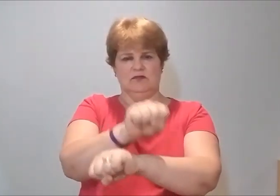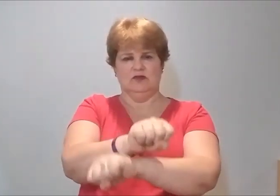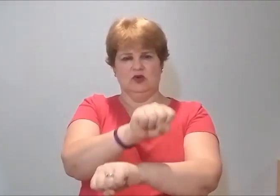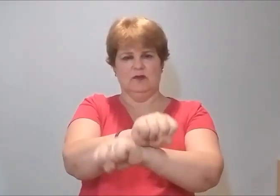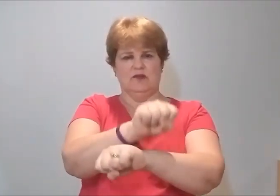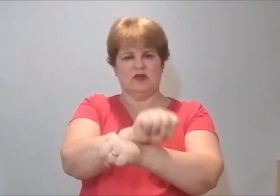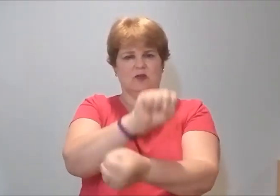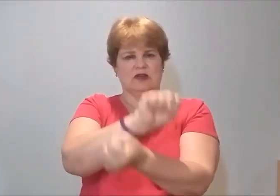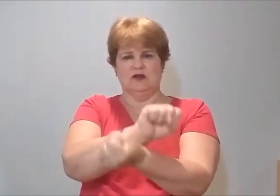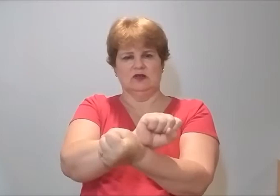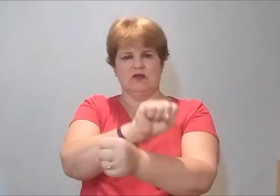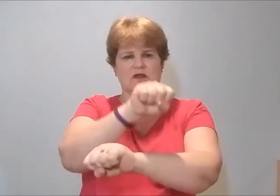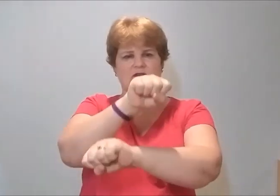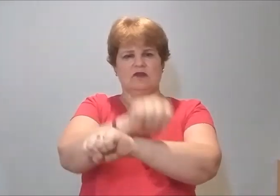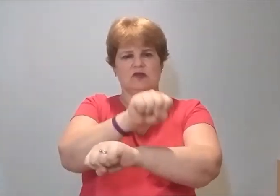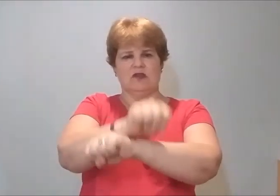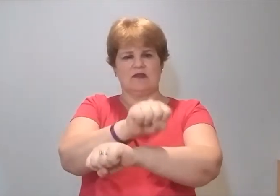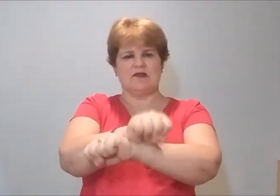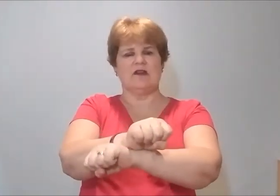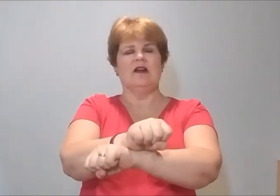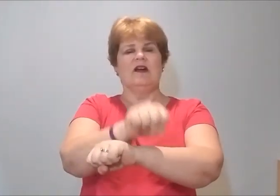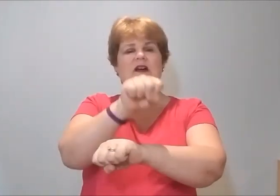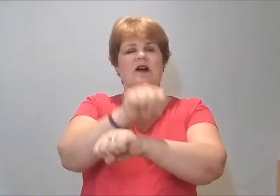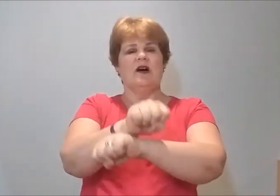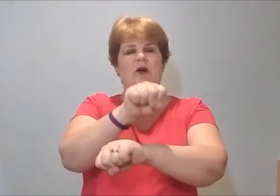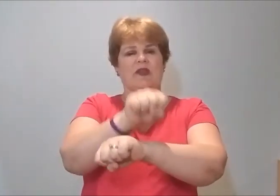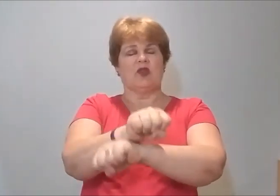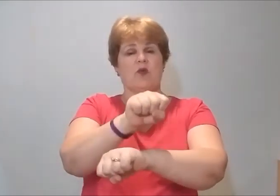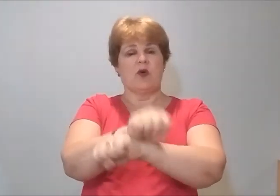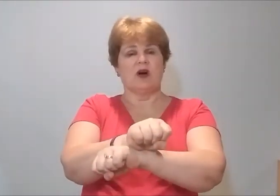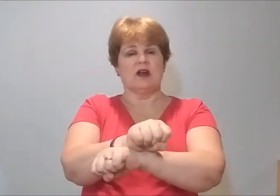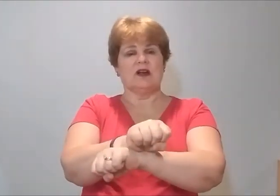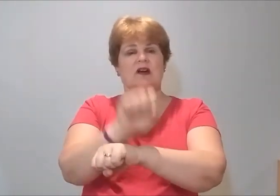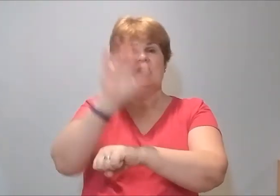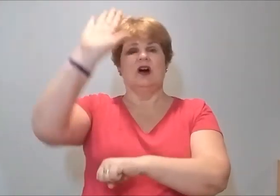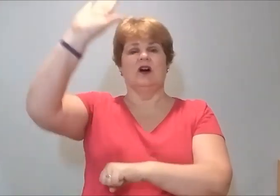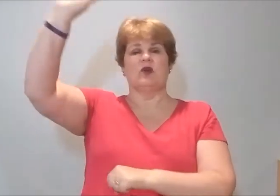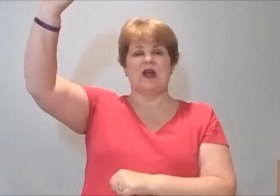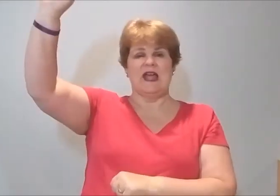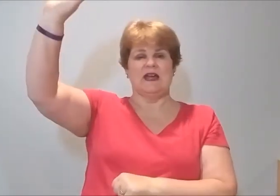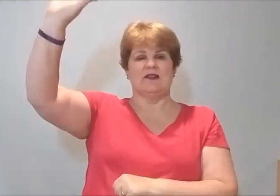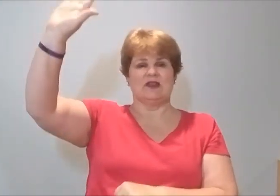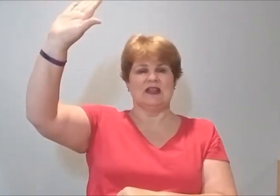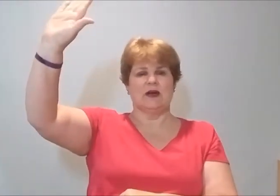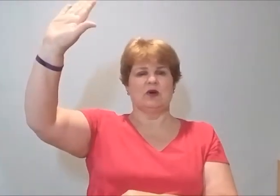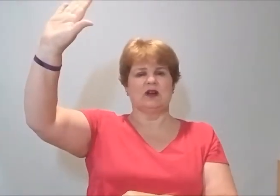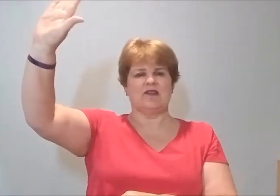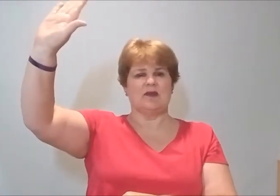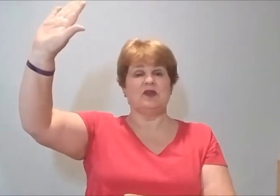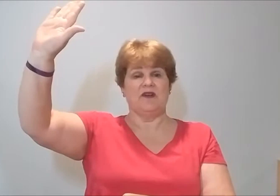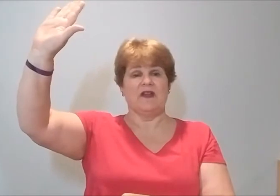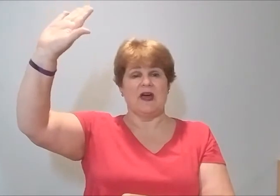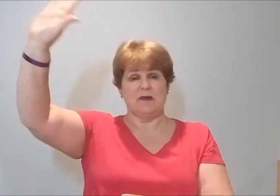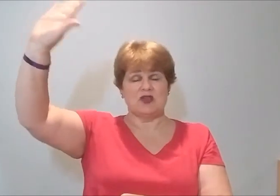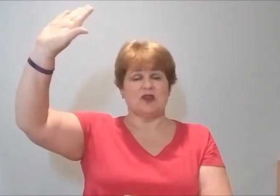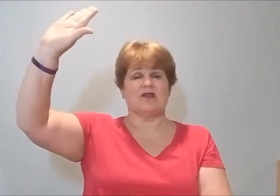do them this way. Don't do this, do this. At the work of your hands. And again, we're going to simplify that by just